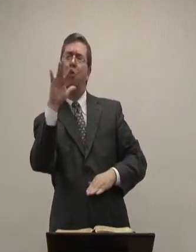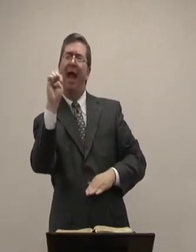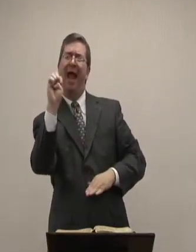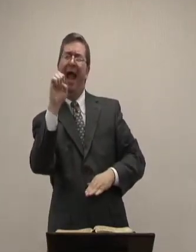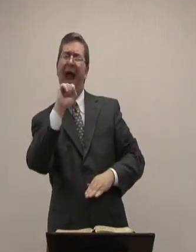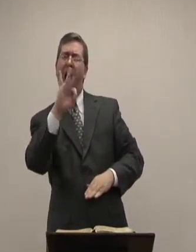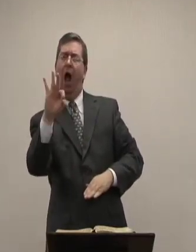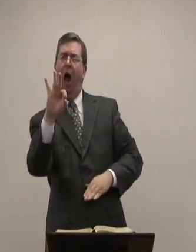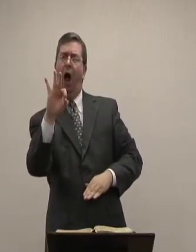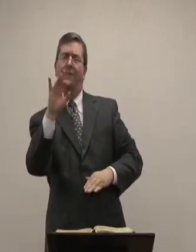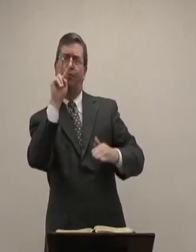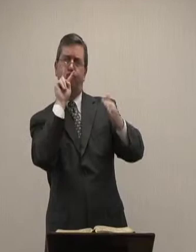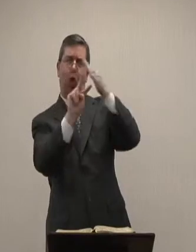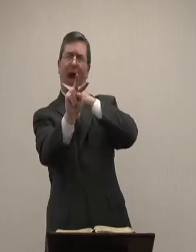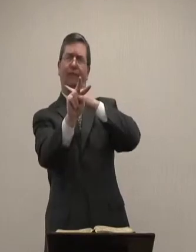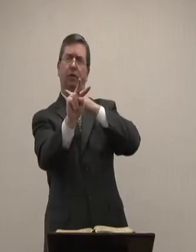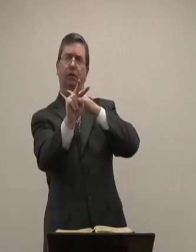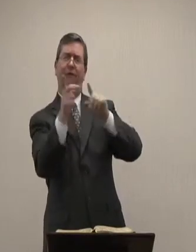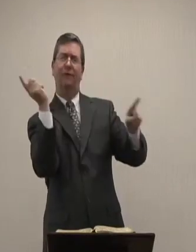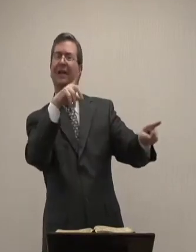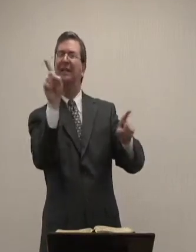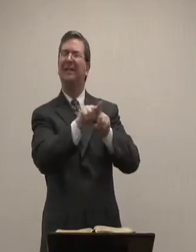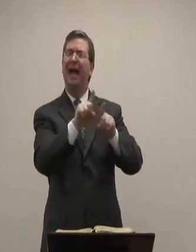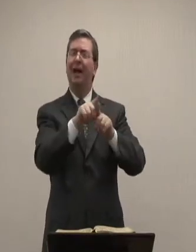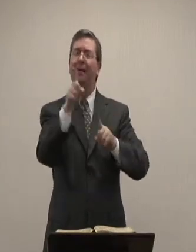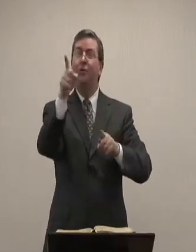The Bible speaks of being aware of false prophets.